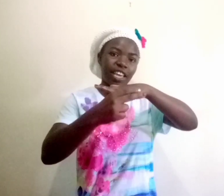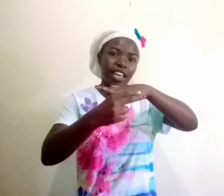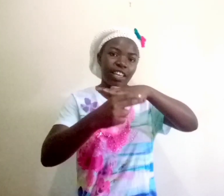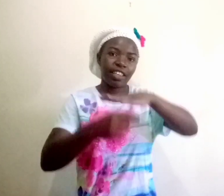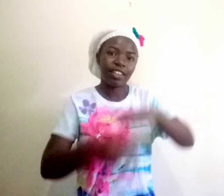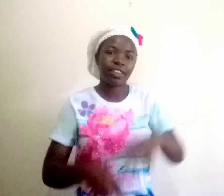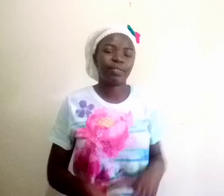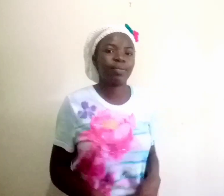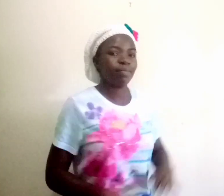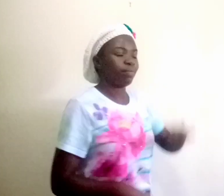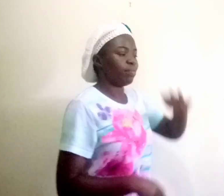Hosea.